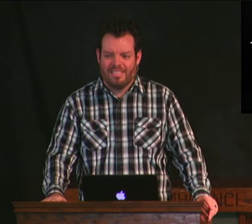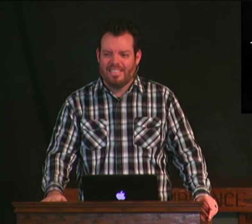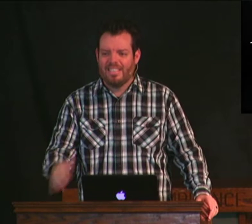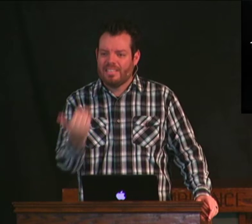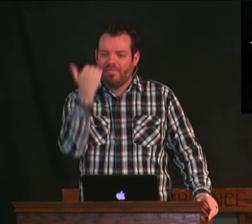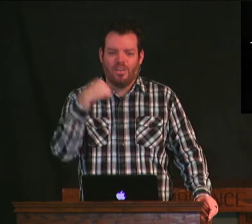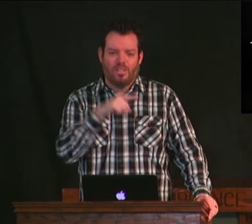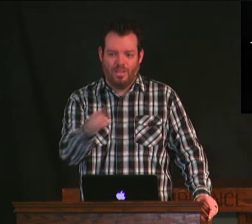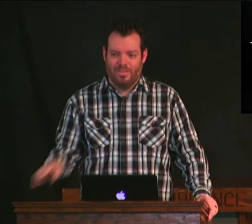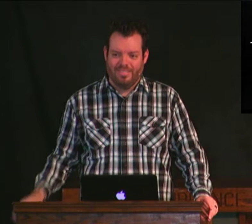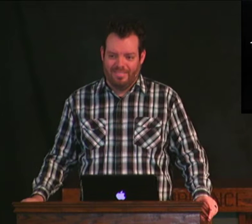going to devour you.